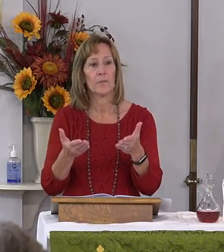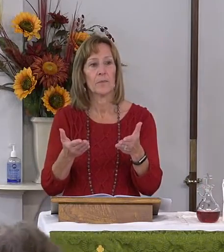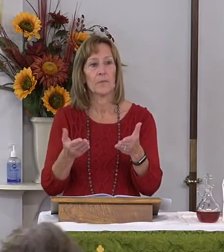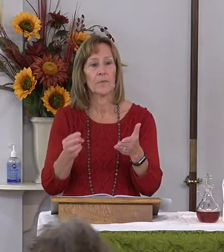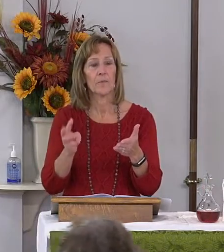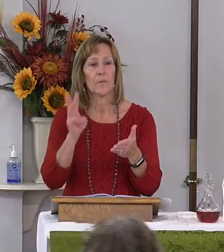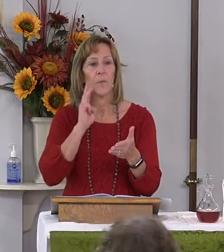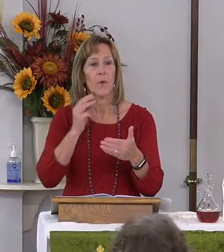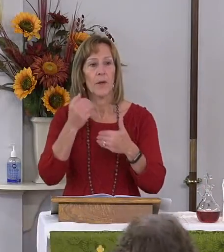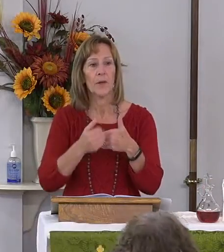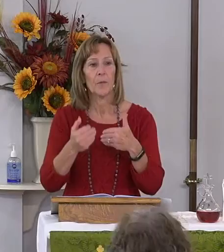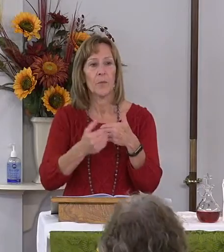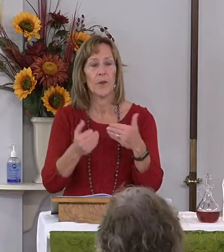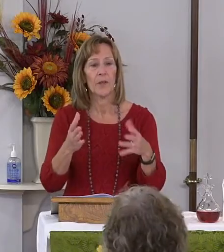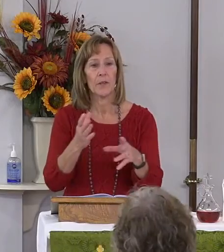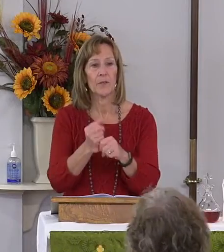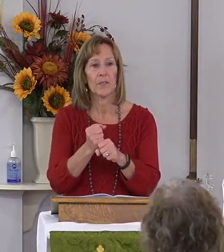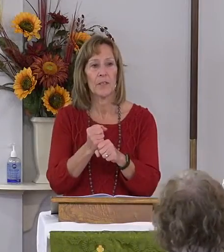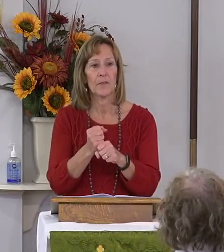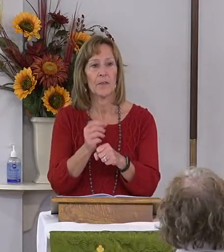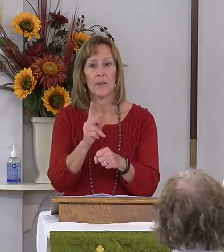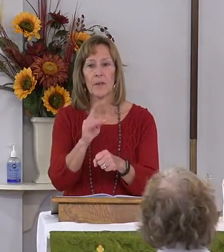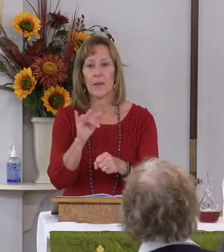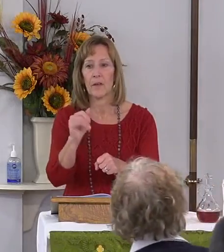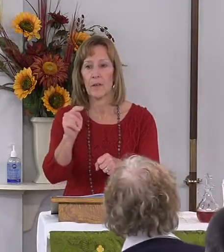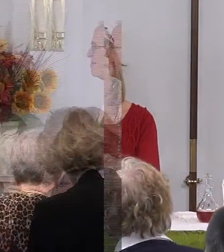their communion kits.